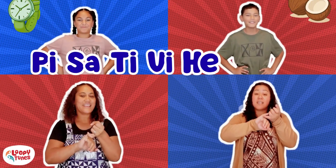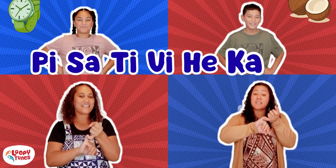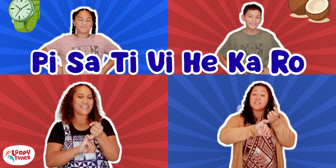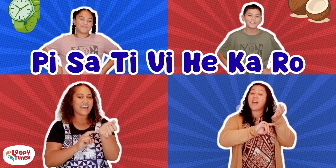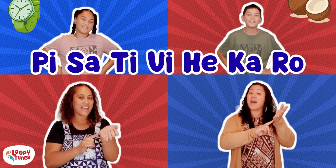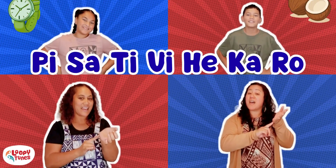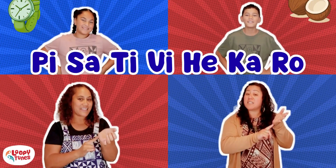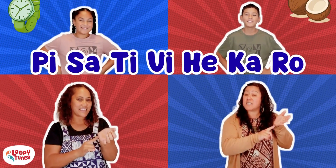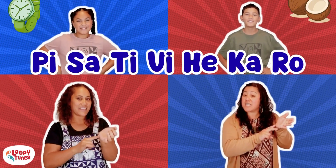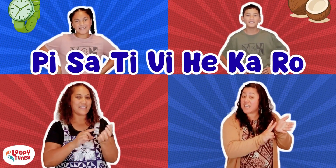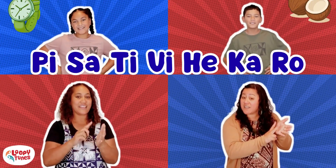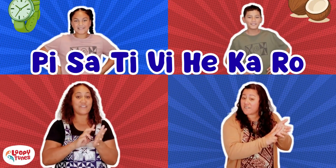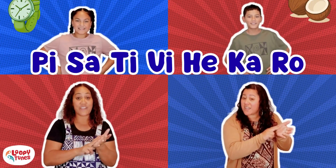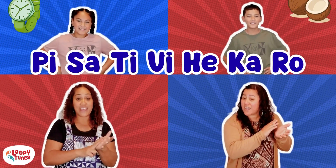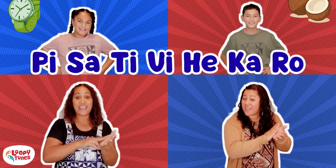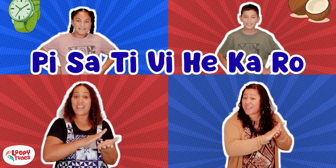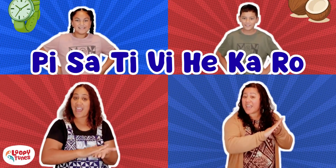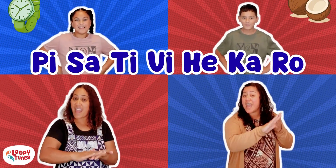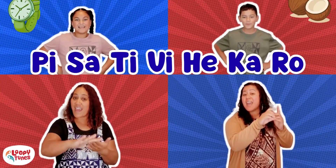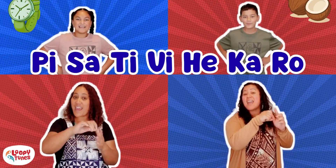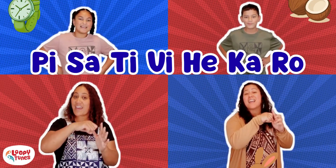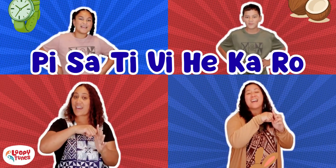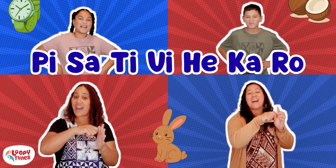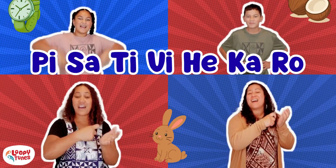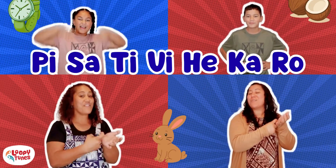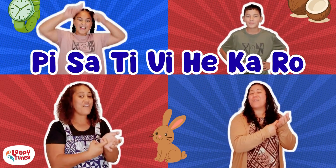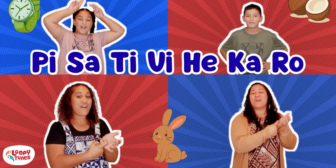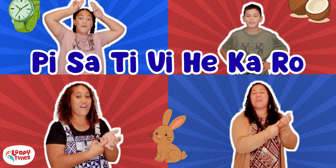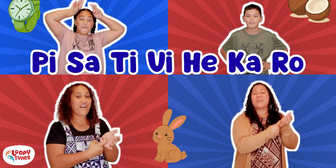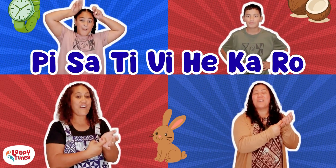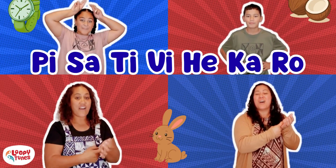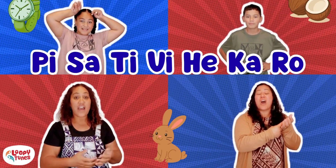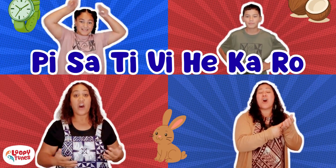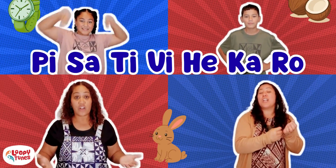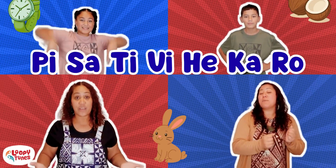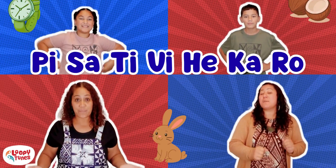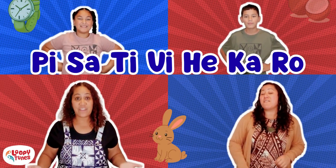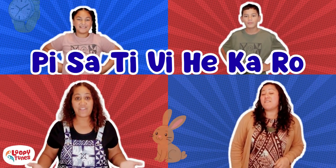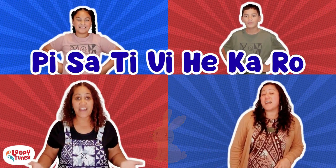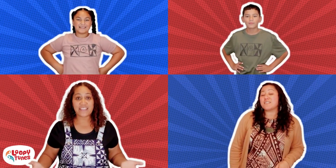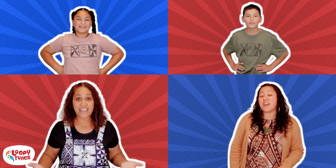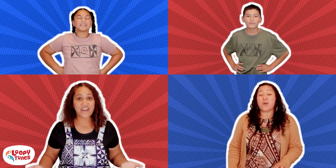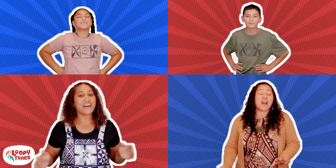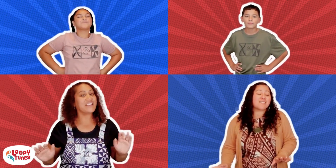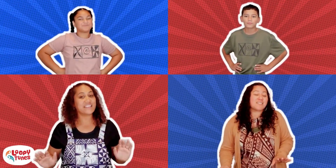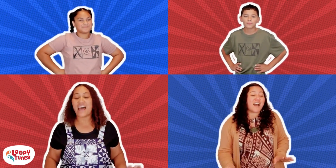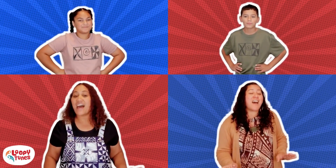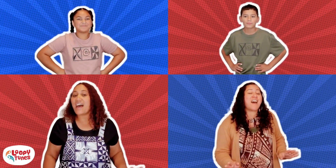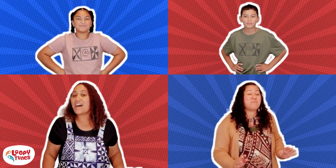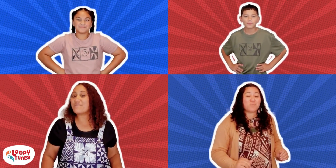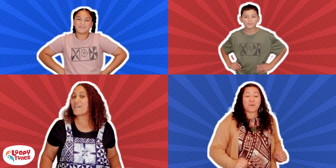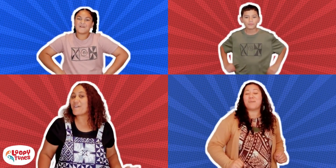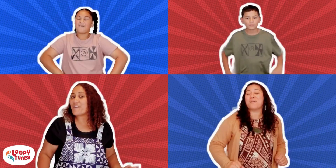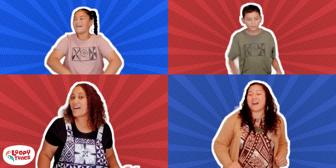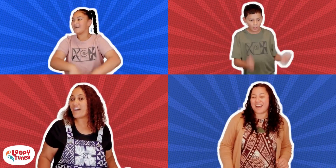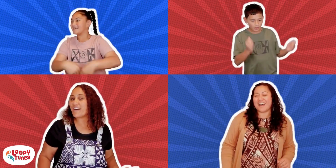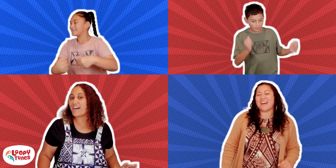Isa, tivi, he karo. Ole pi whaitau a Samoa.